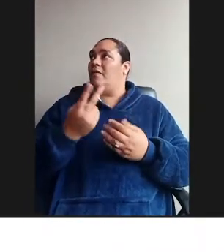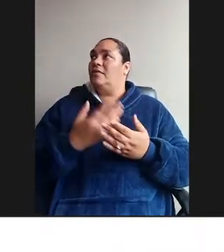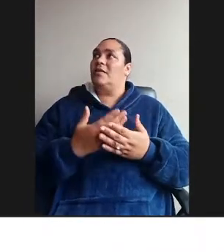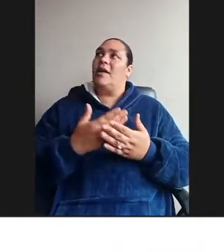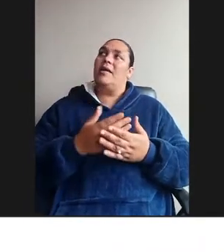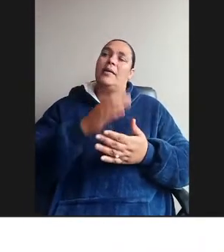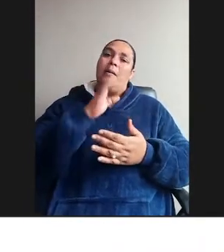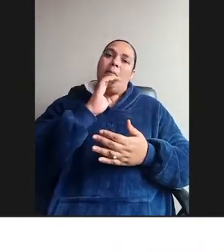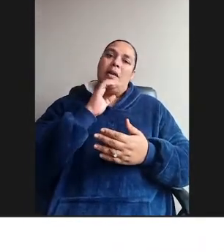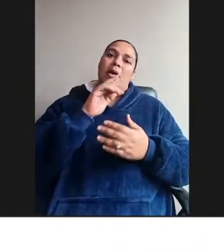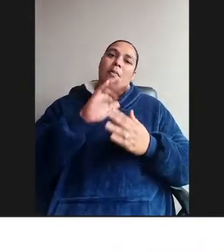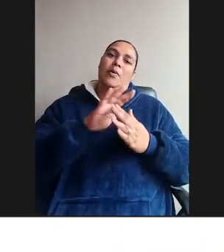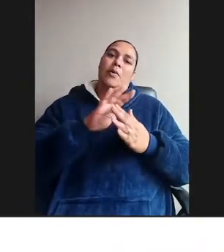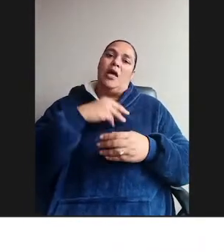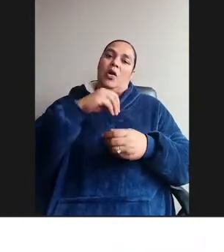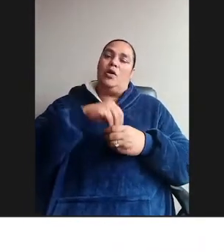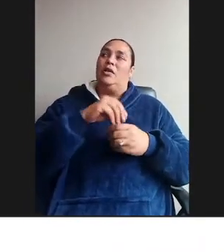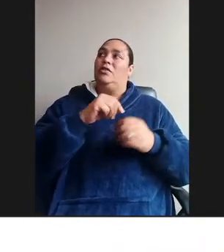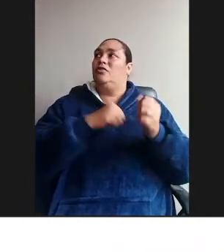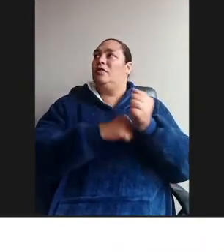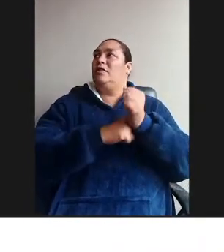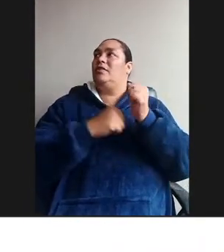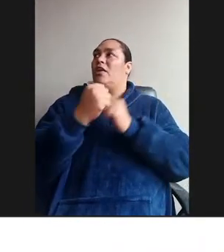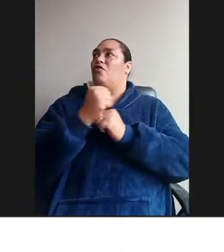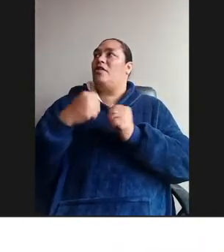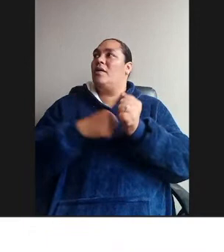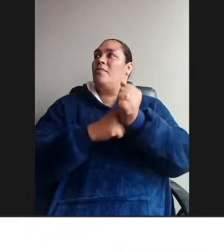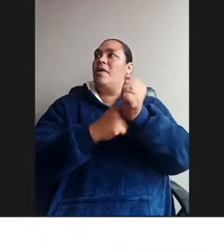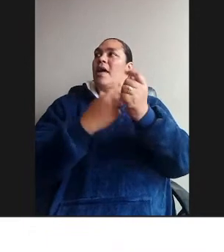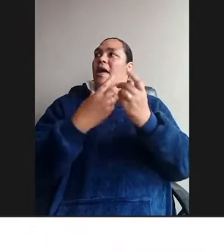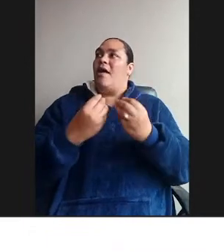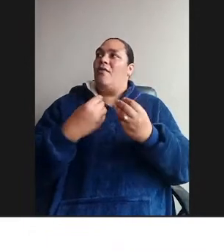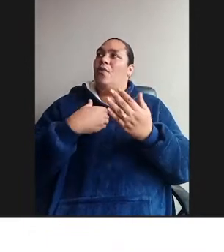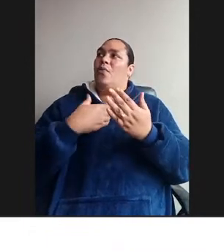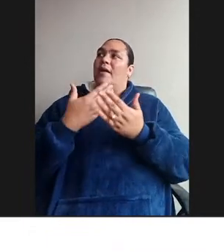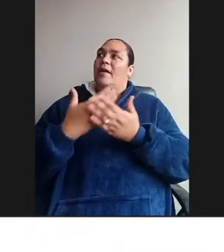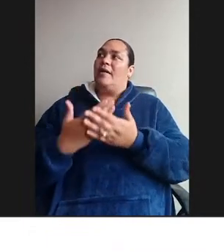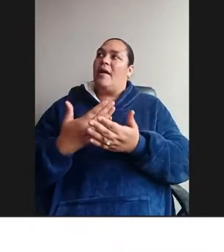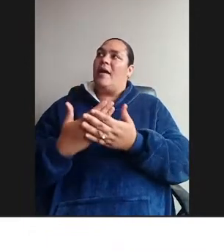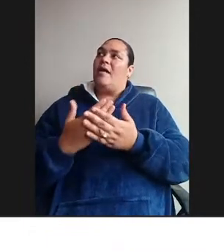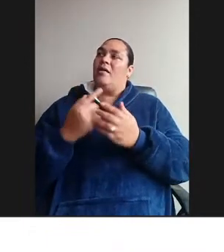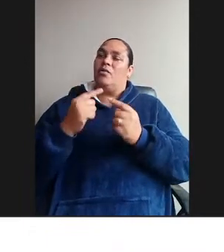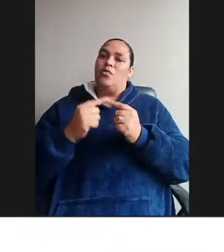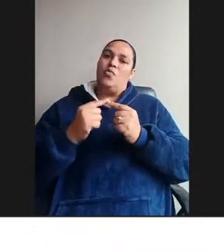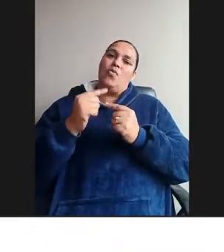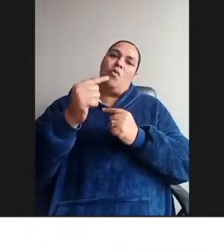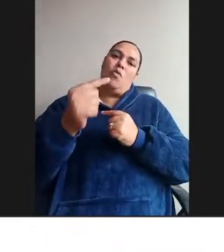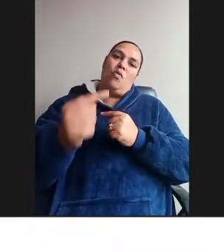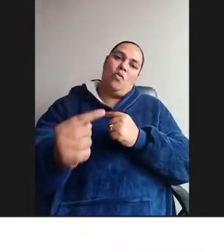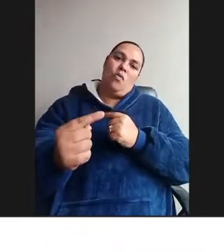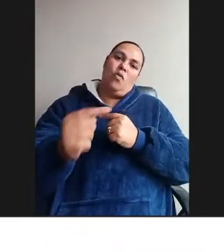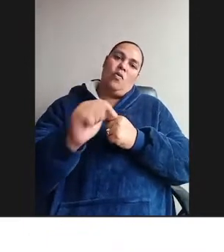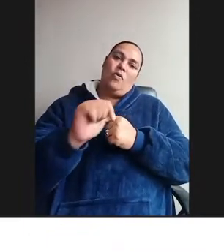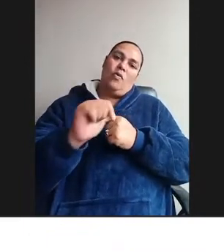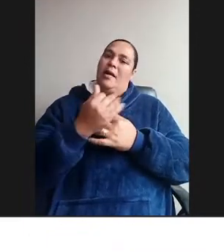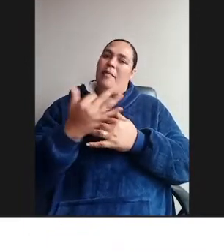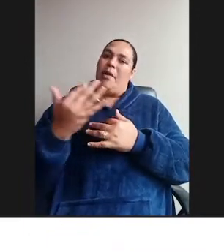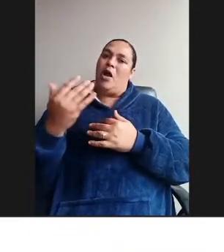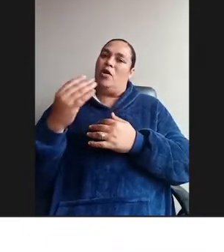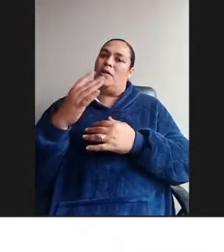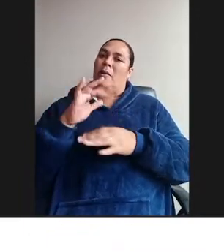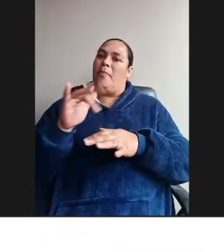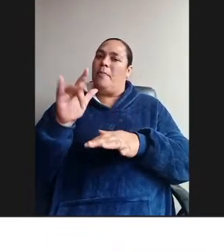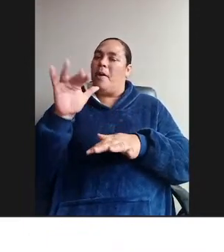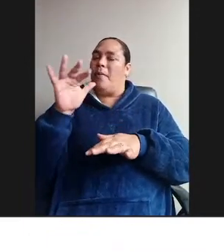our internal strategy, that we were able to garner that amount of public interest when it comes